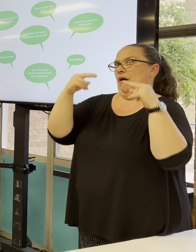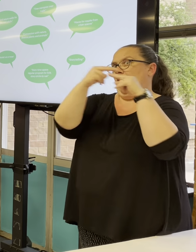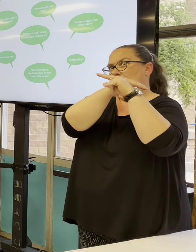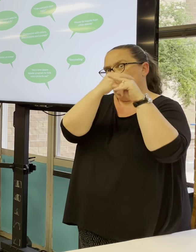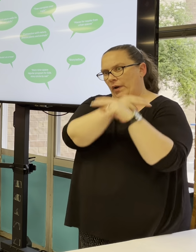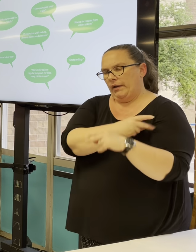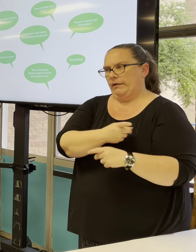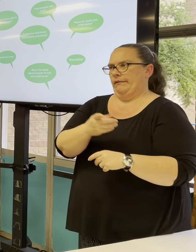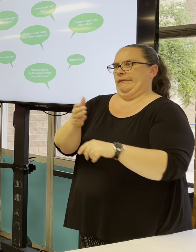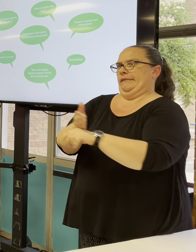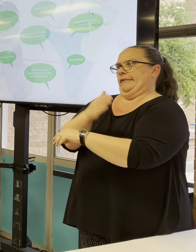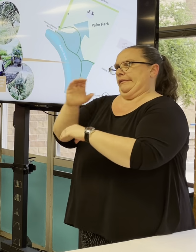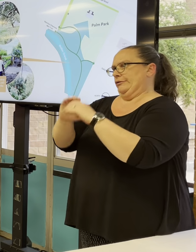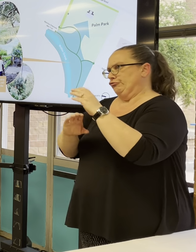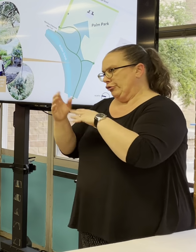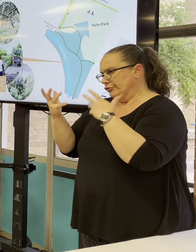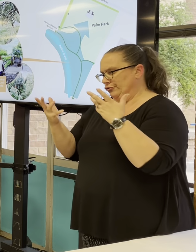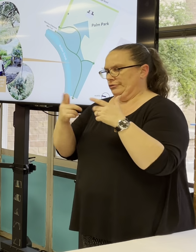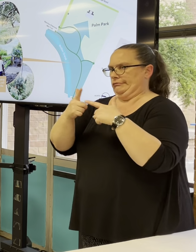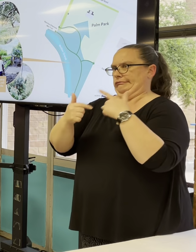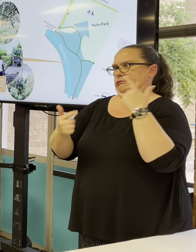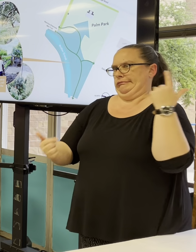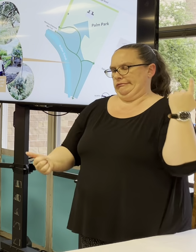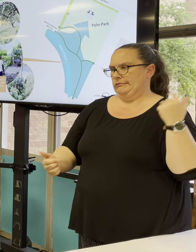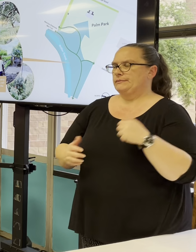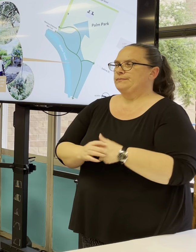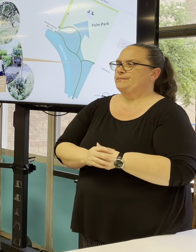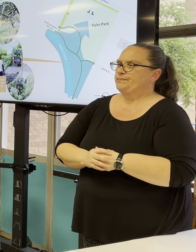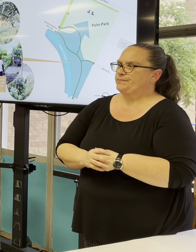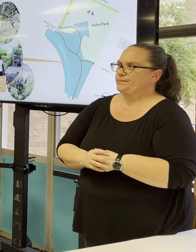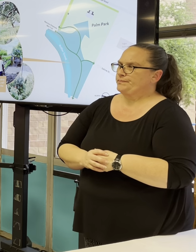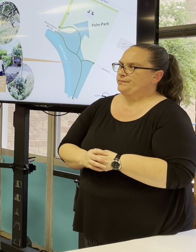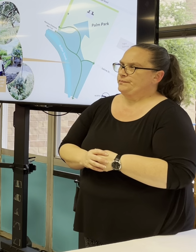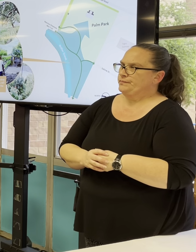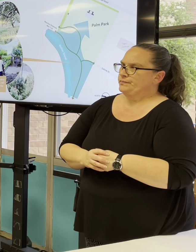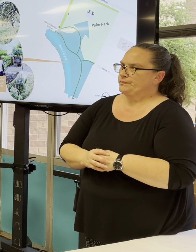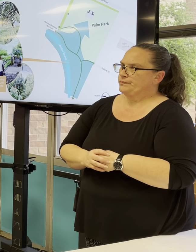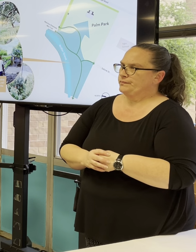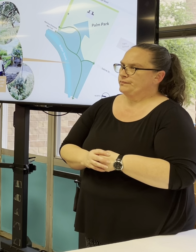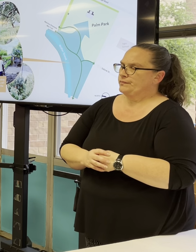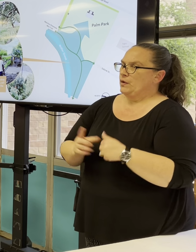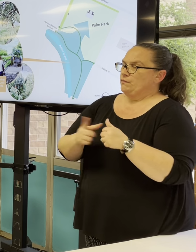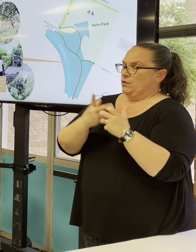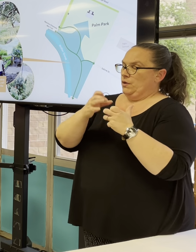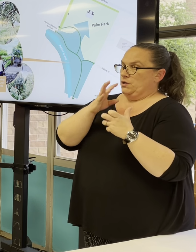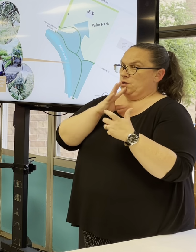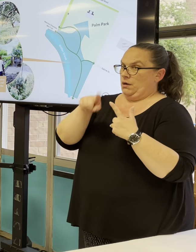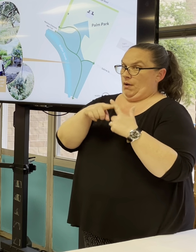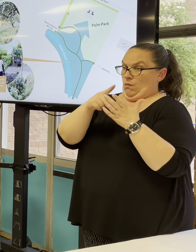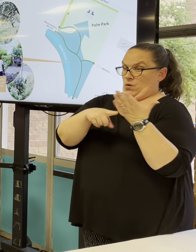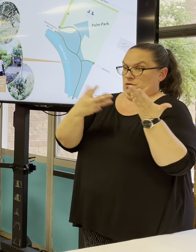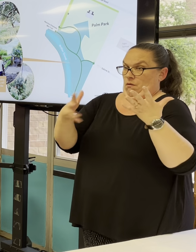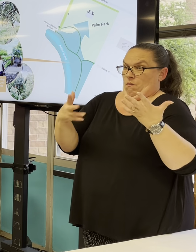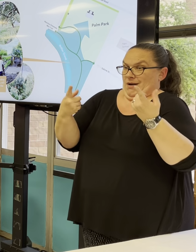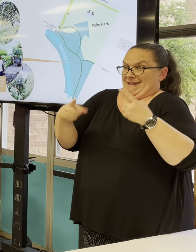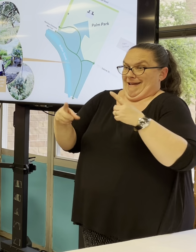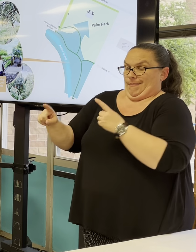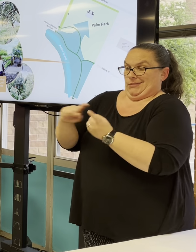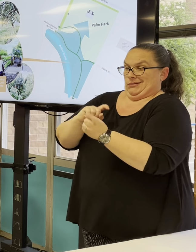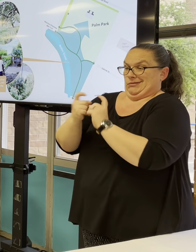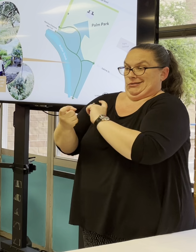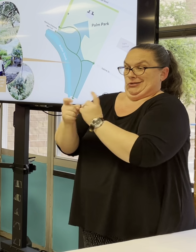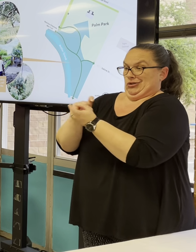you have construction, etc. So first I want to talk about how much change is already happening by the